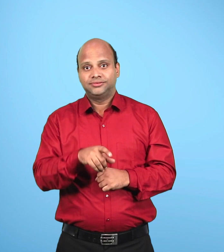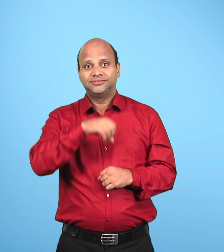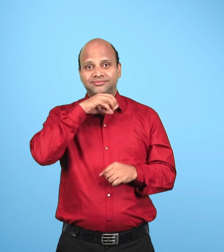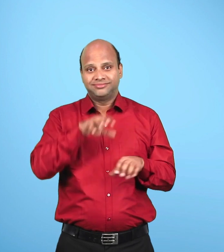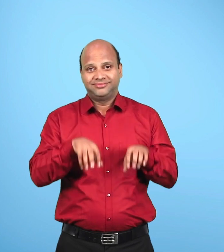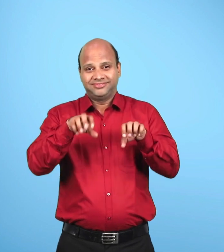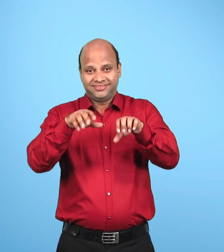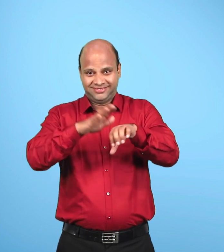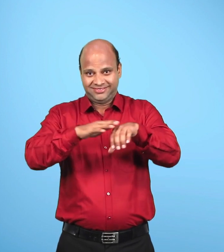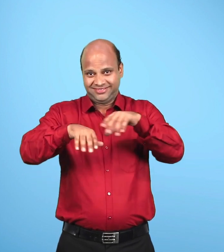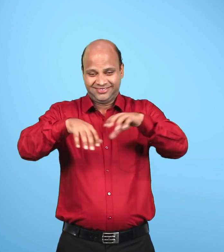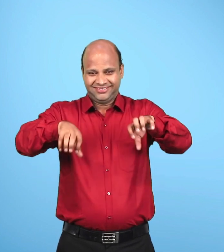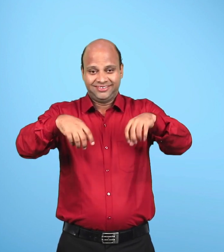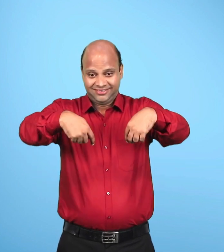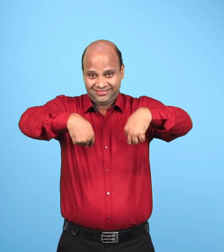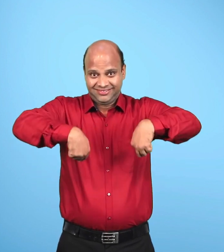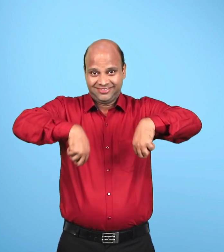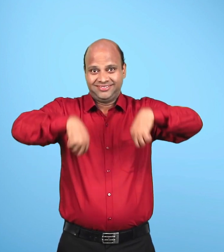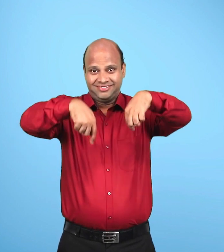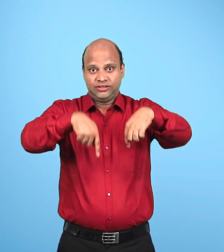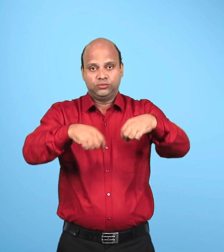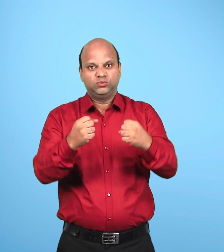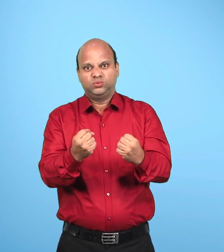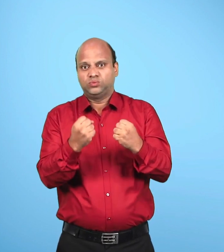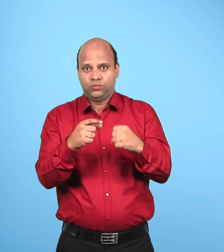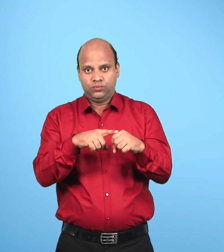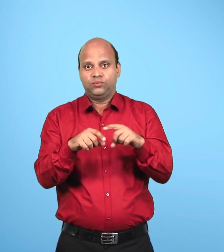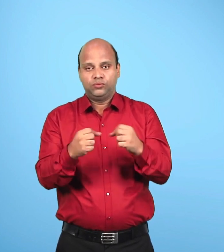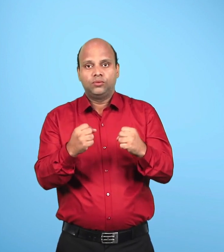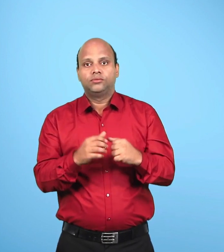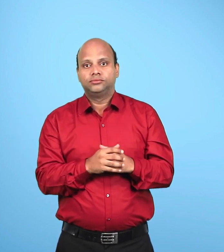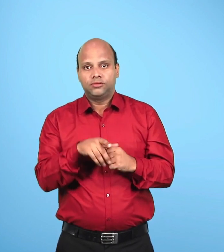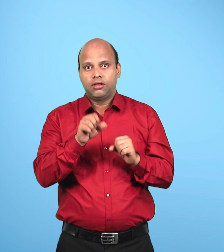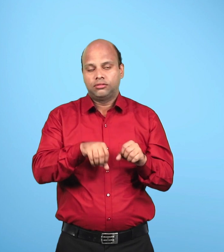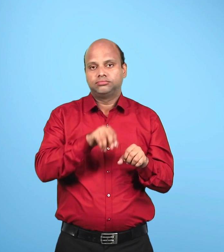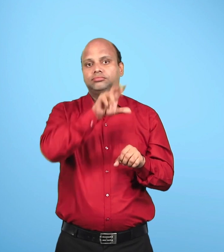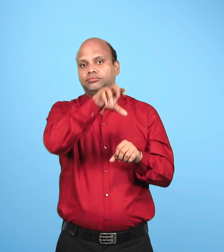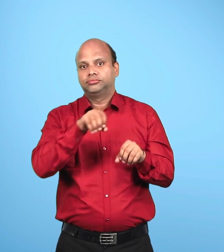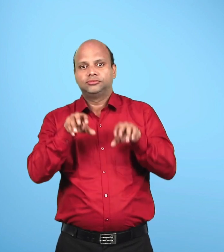They have strong back legs that help them in leaping and catching their prey.